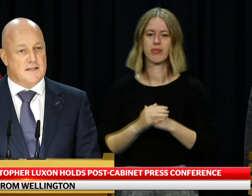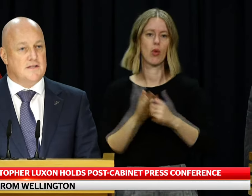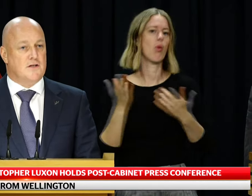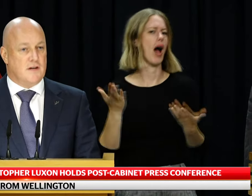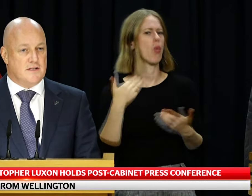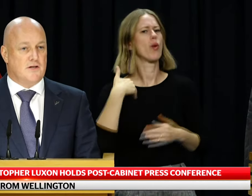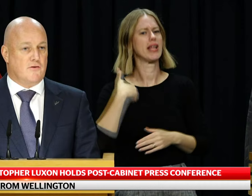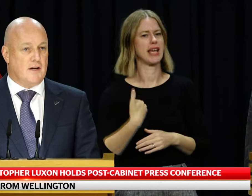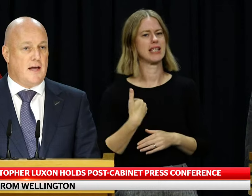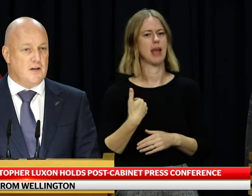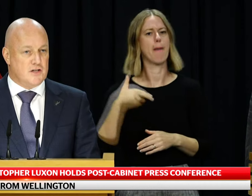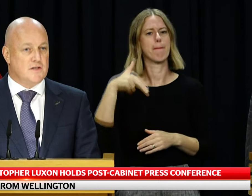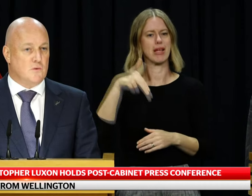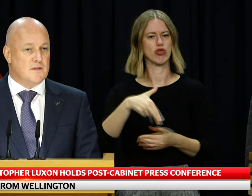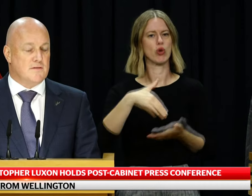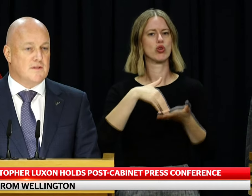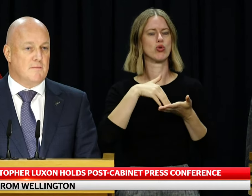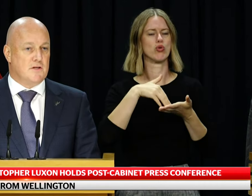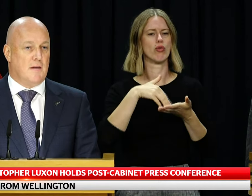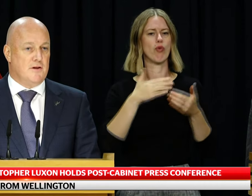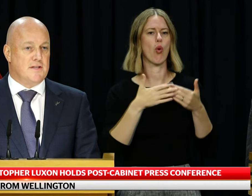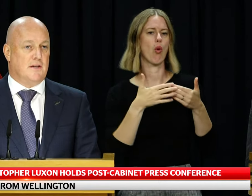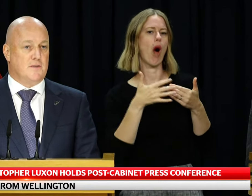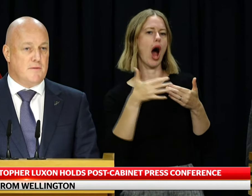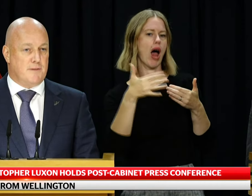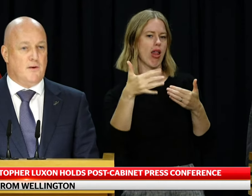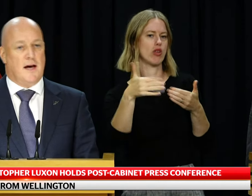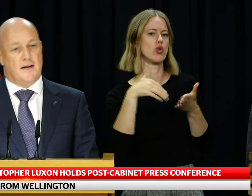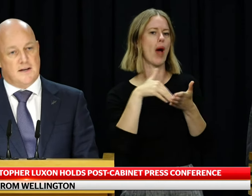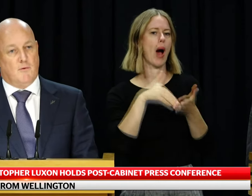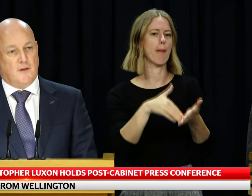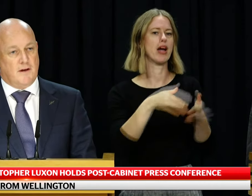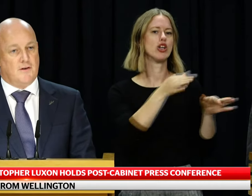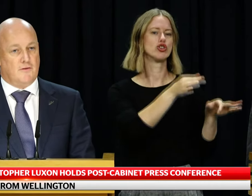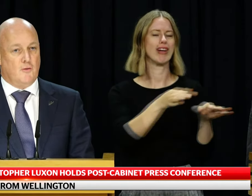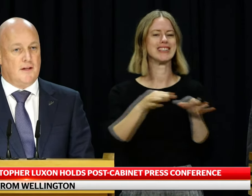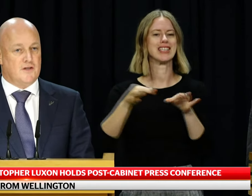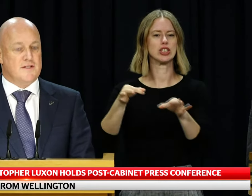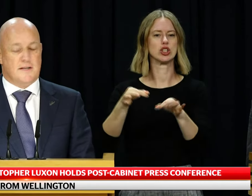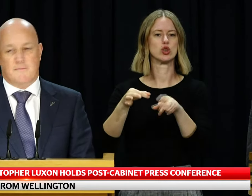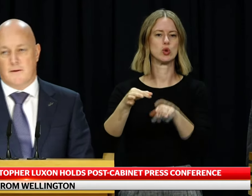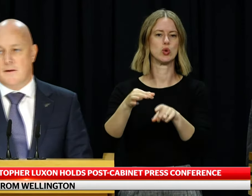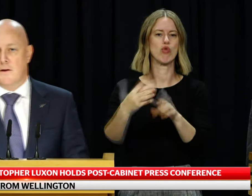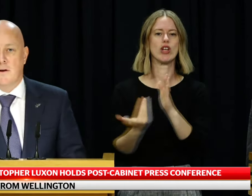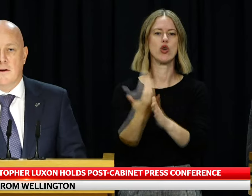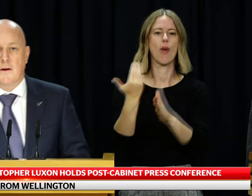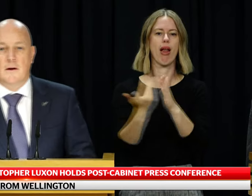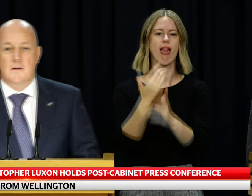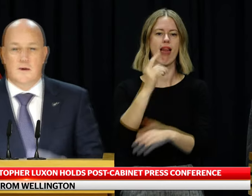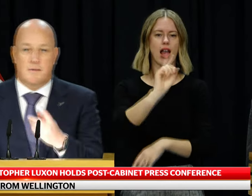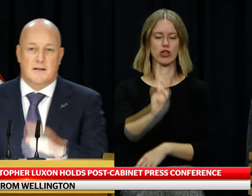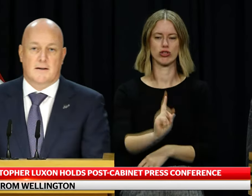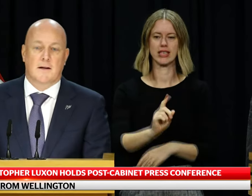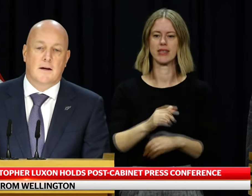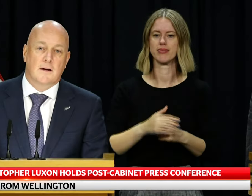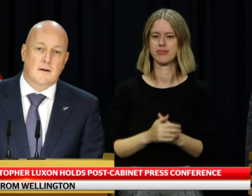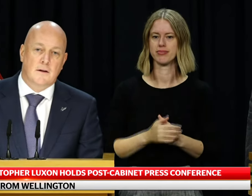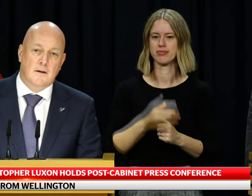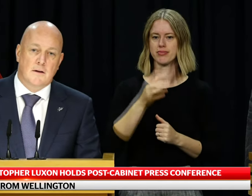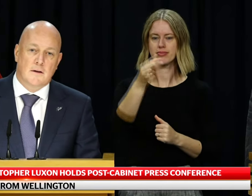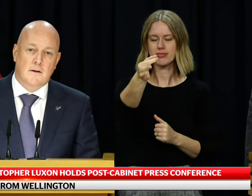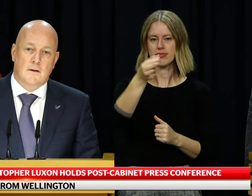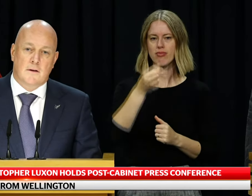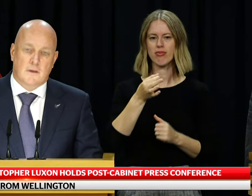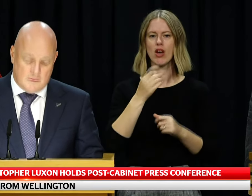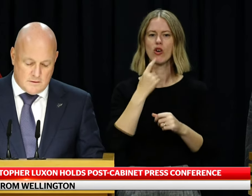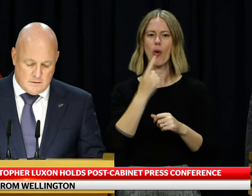will need gas as a transitionary energy source for some time in New Zealand as we build out and double the amount of renewable electricity. Minister, you said before those Nancy